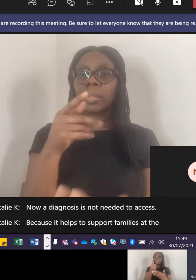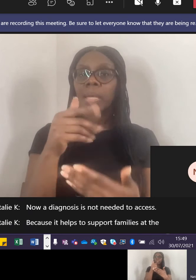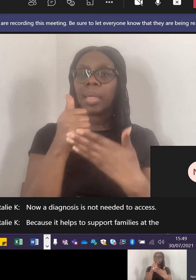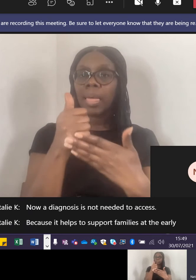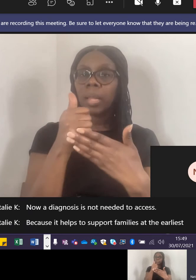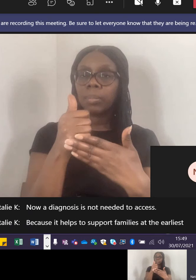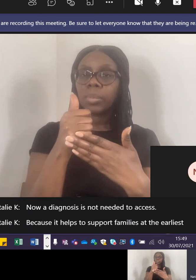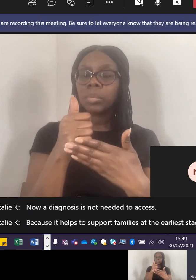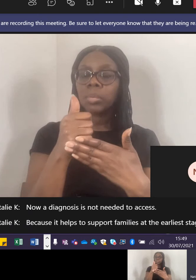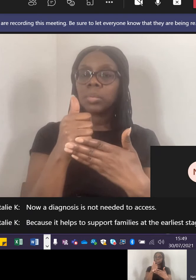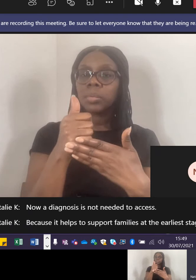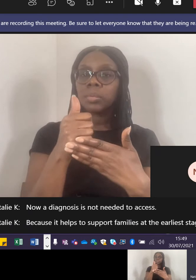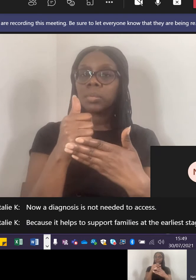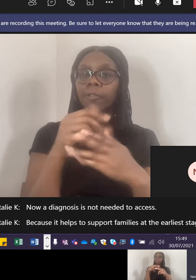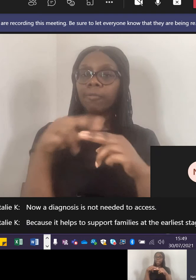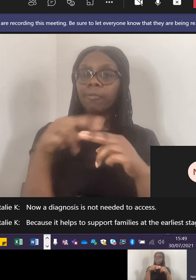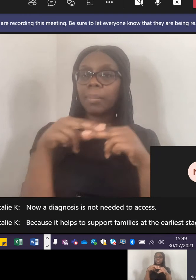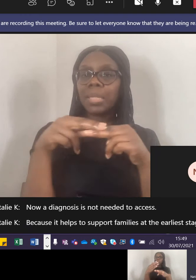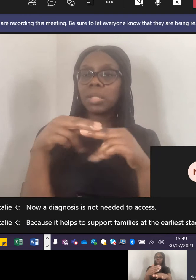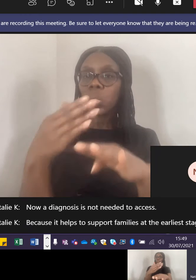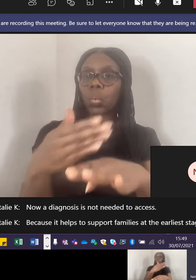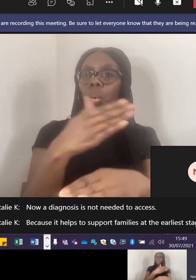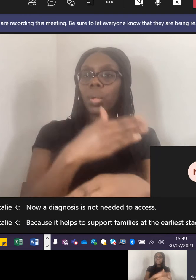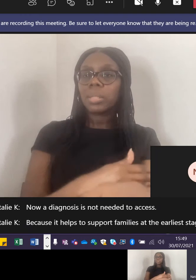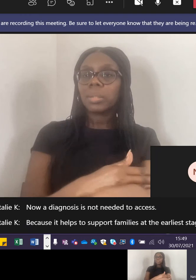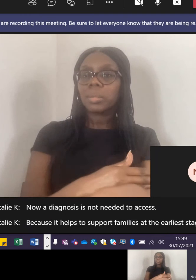earliest stage.